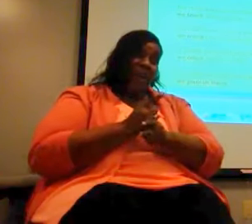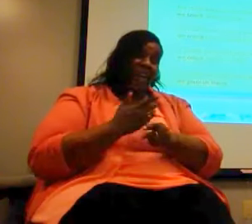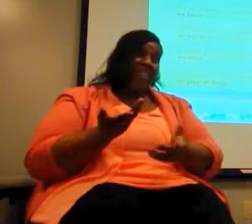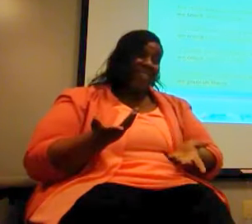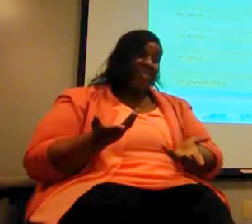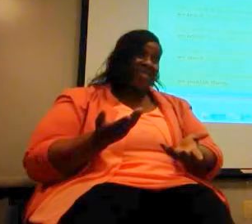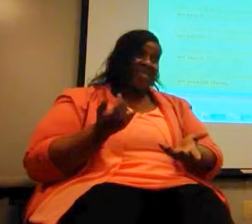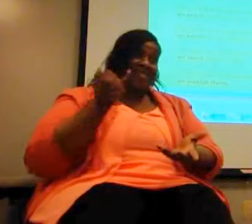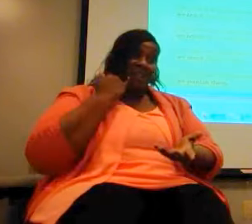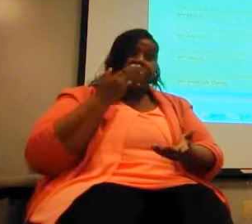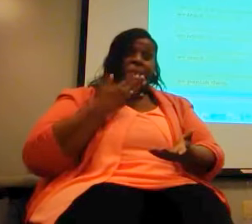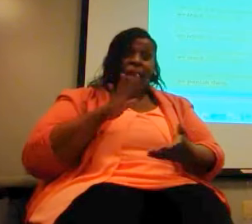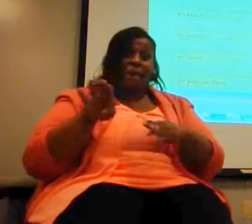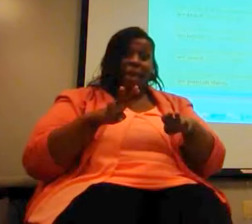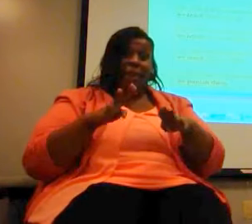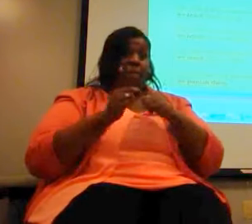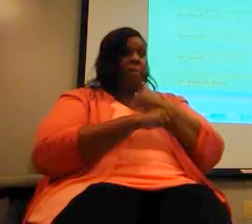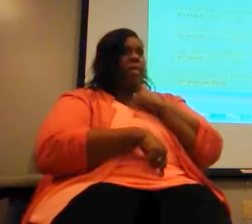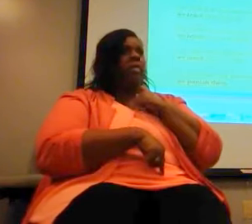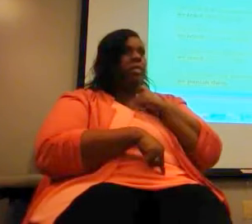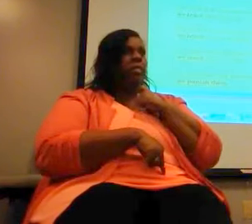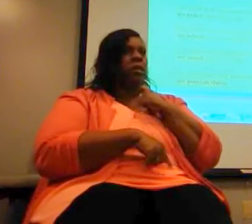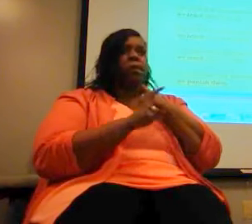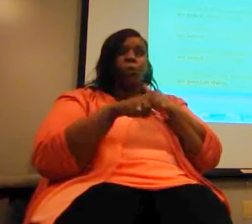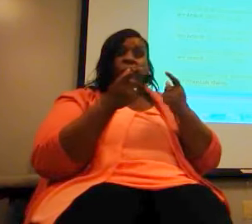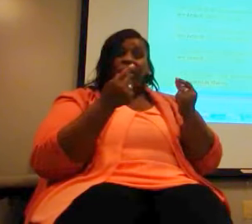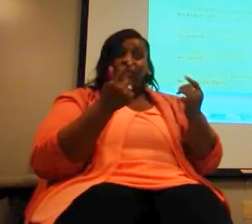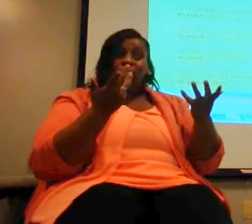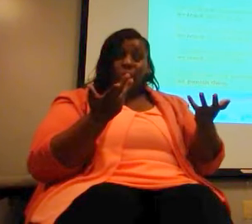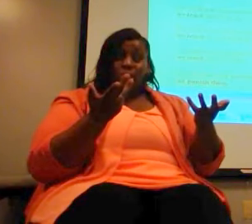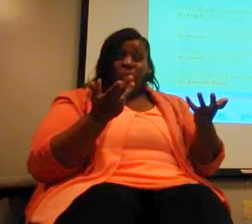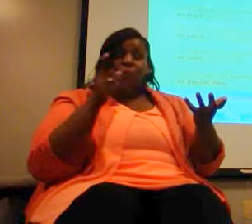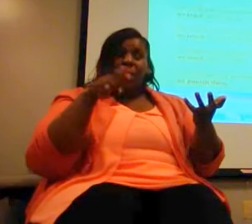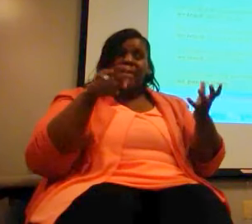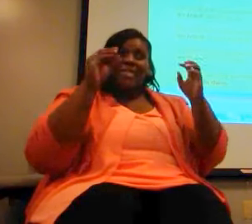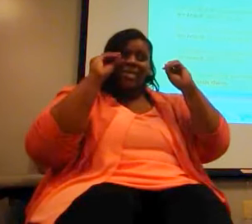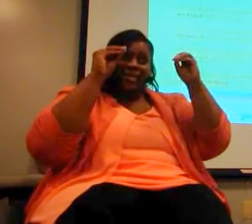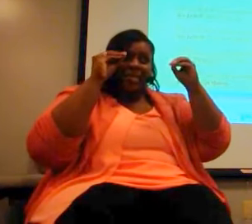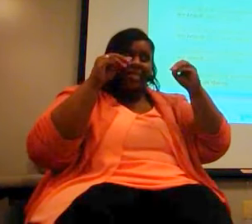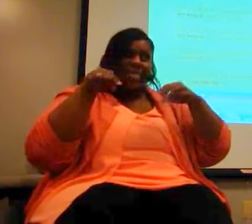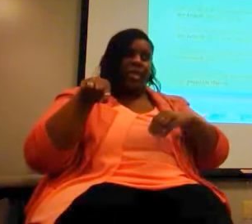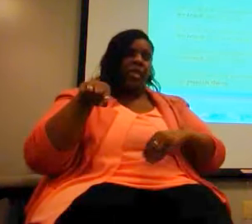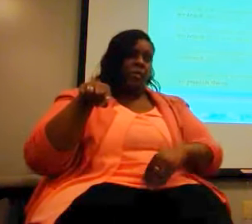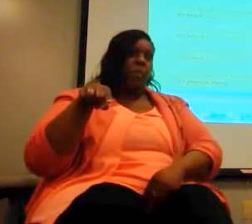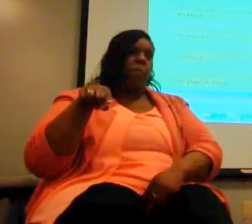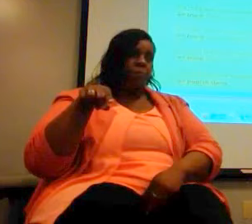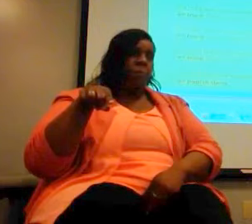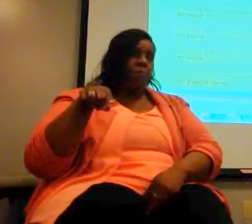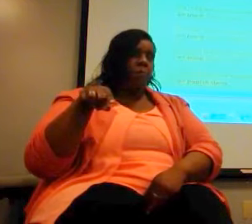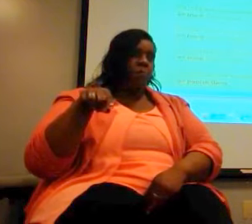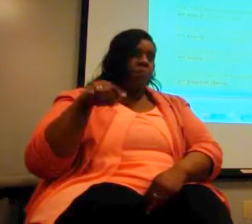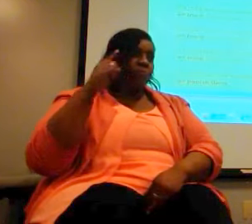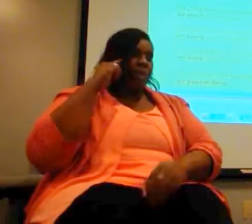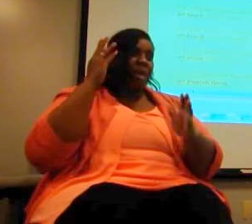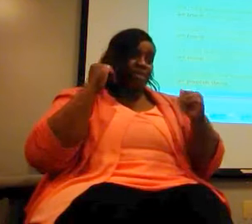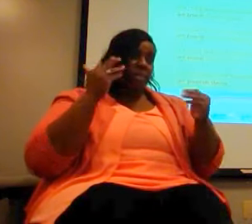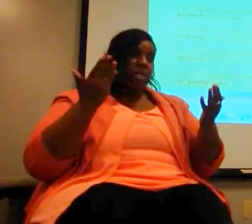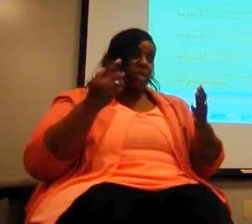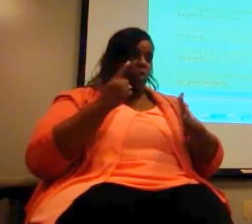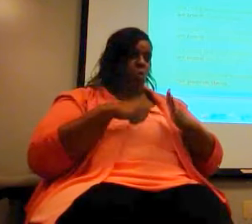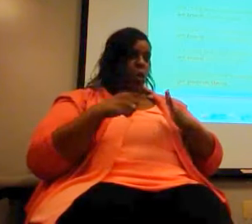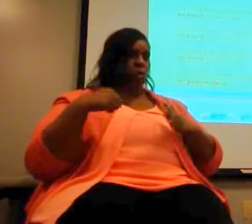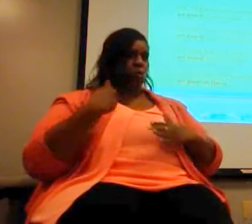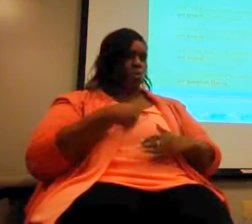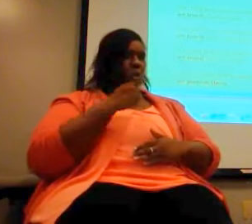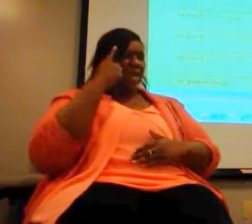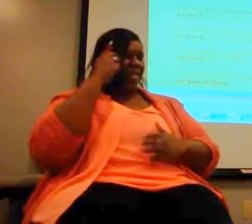them. Think about it, what should we be doing? We teach them their expectations, what we expect